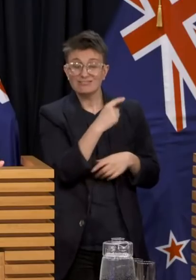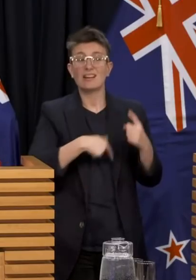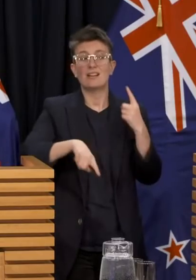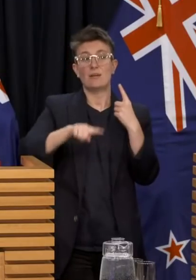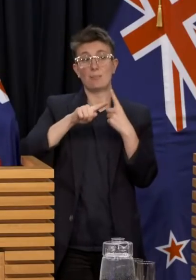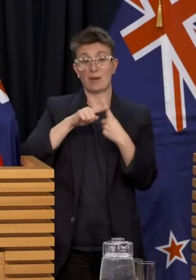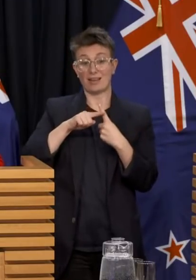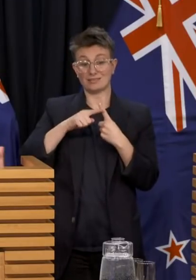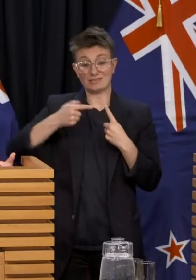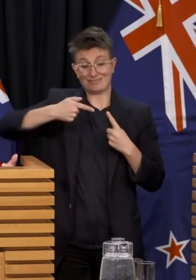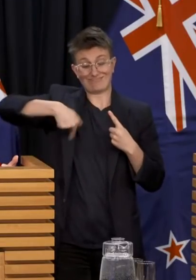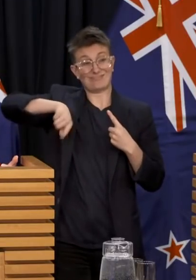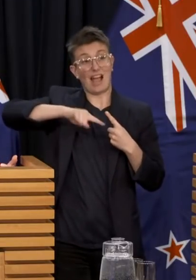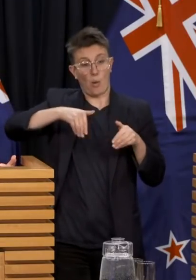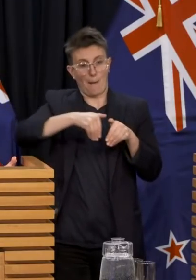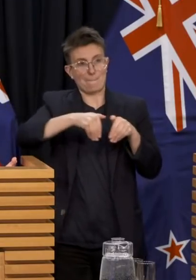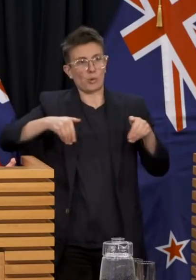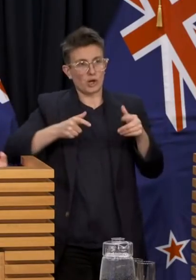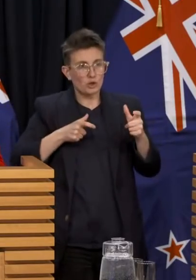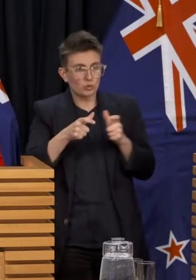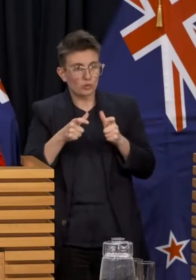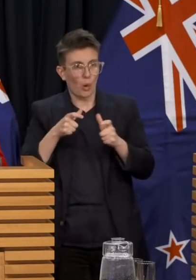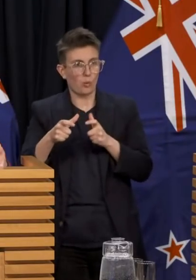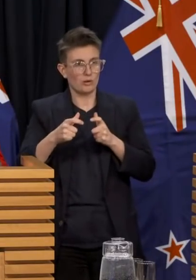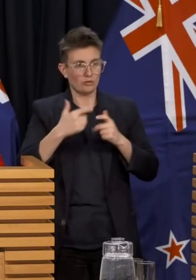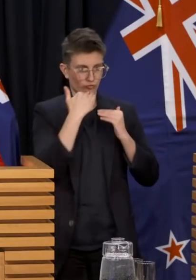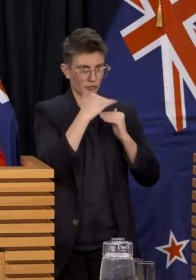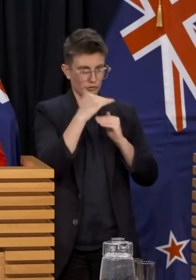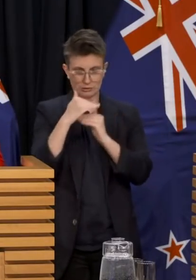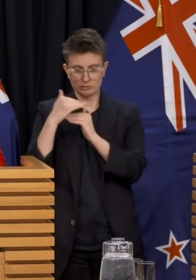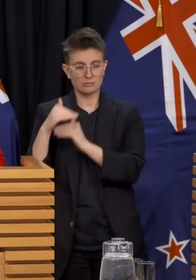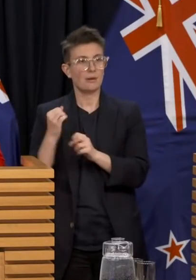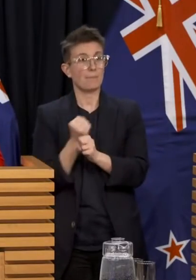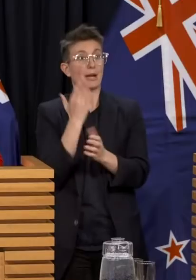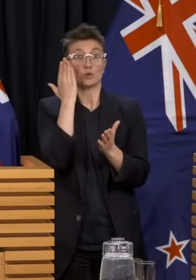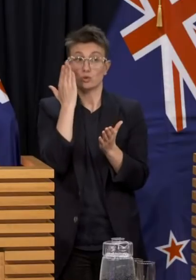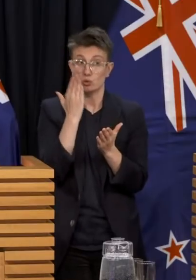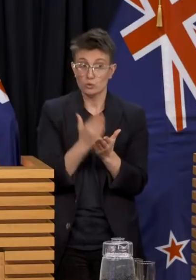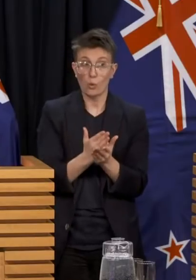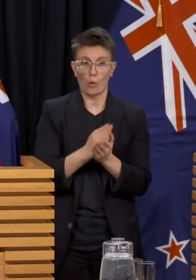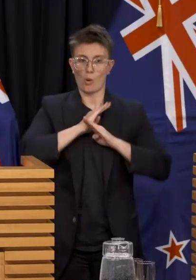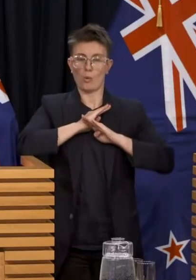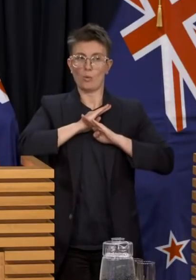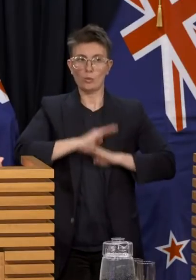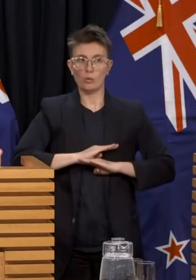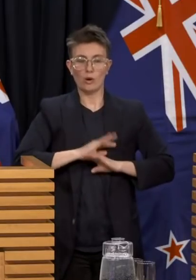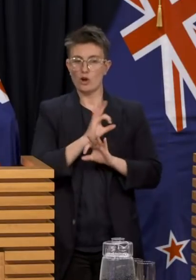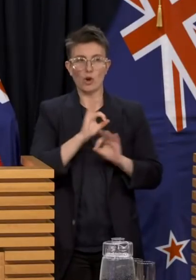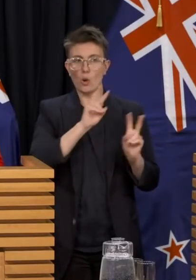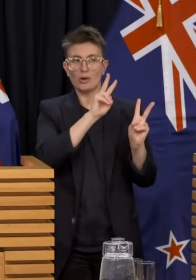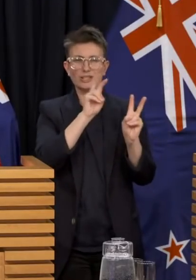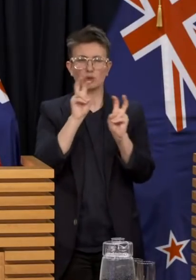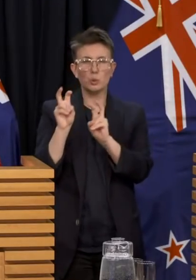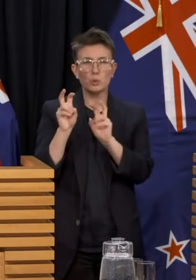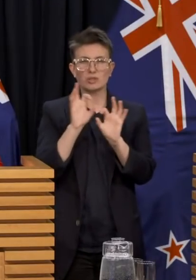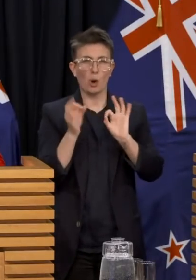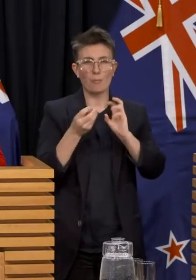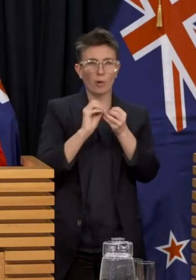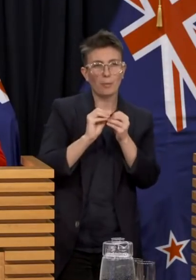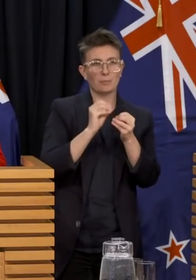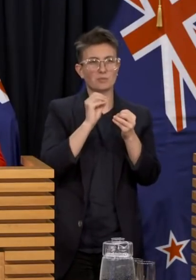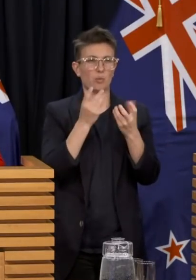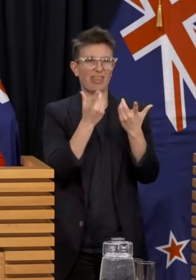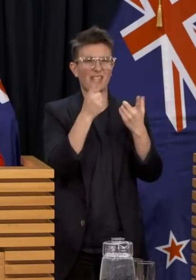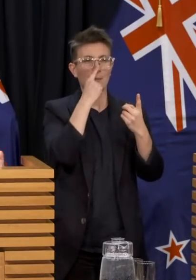and restrictions so that you could guarantee that there weren't any issues with movement between the likes of Victoria and